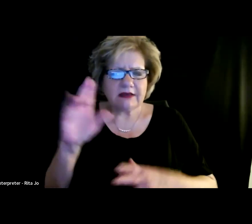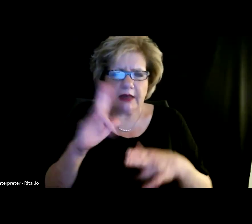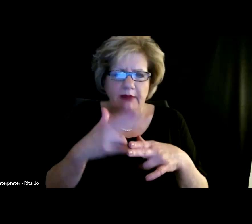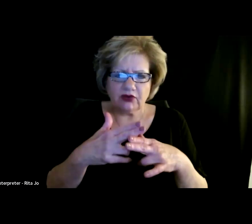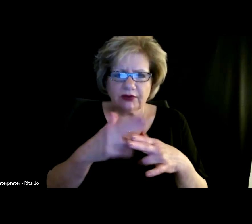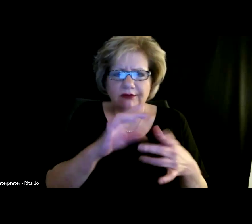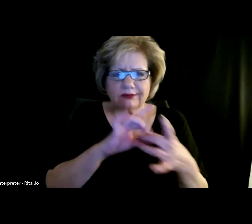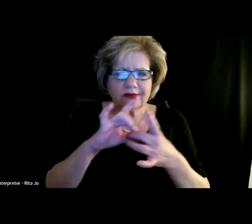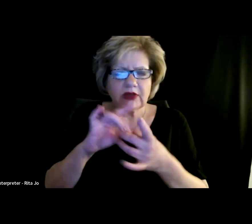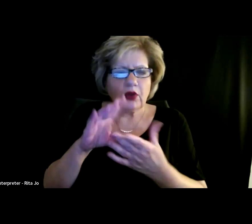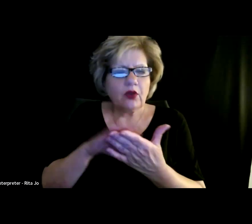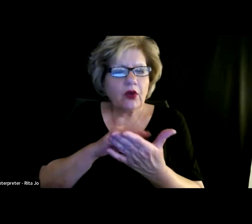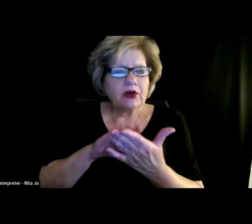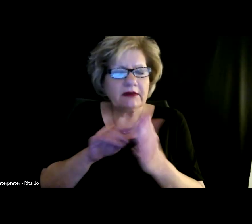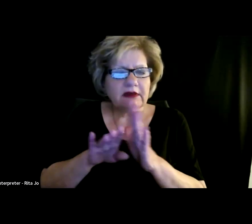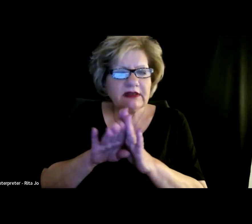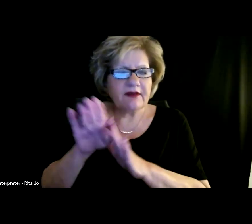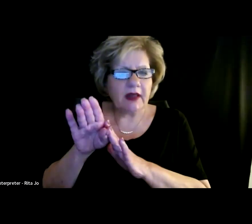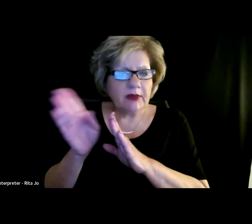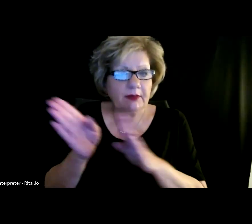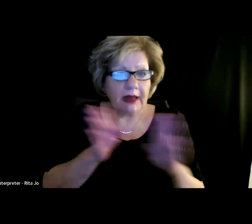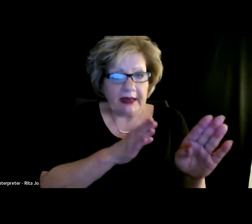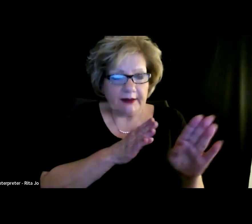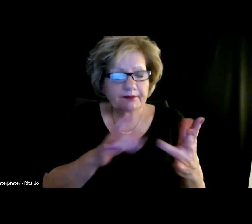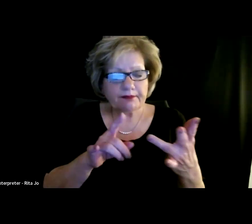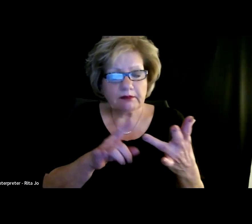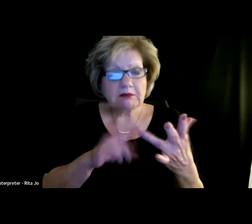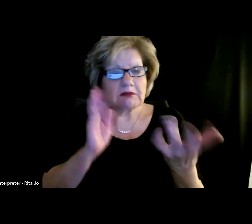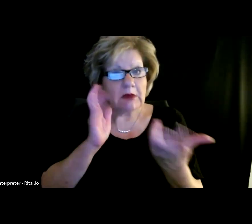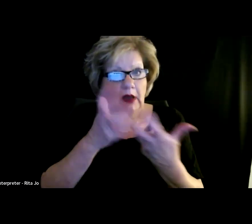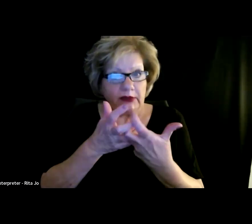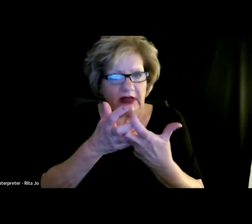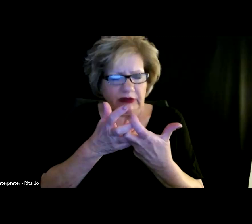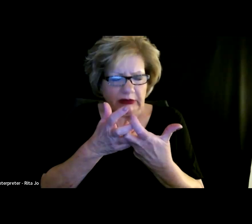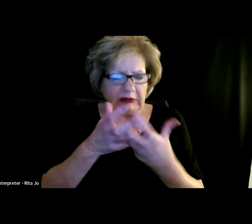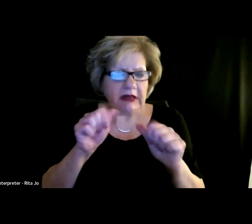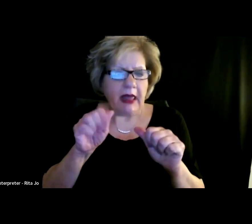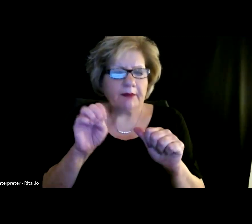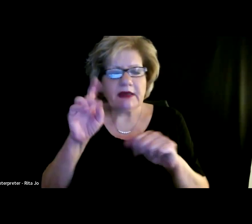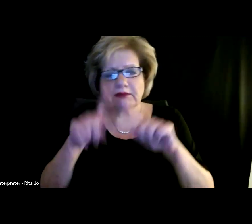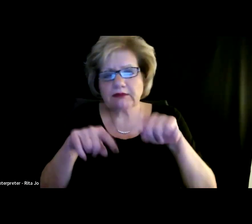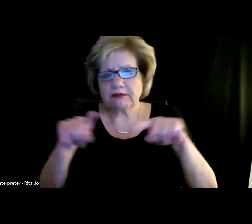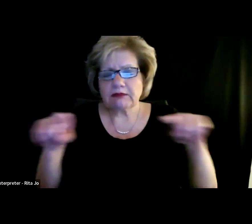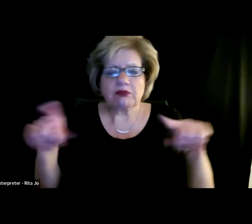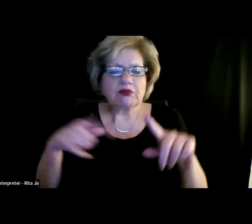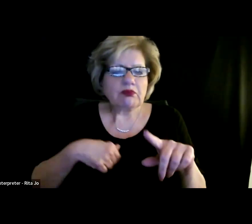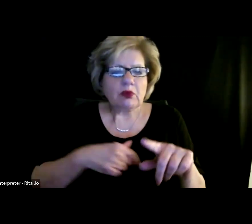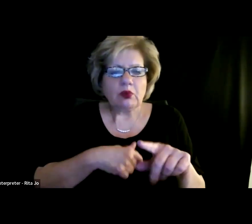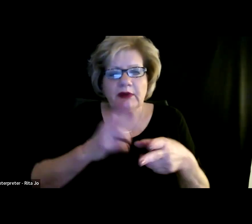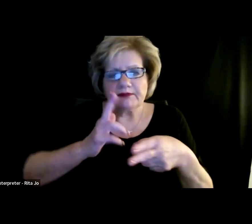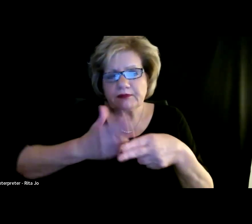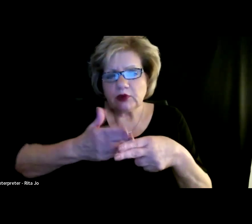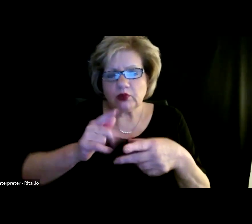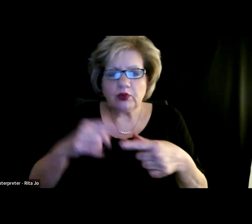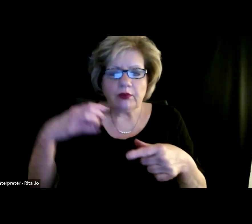learning development plans. Accommodation can be any range of things. And one thing we do talk to employers about and make recommendations